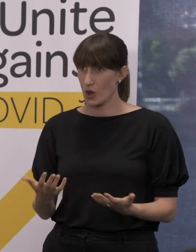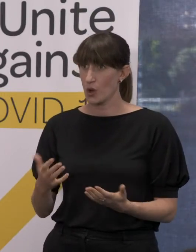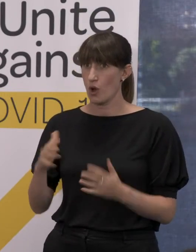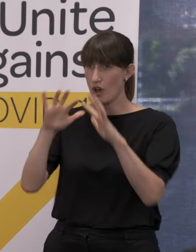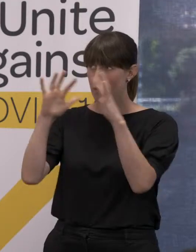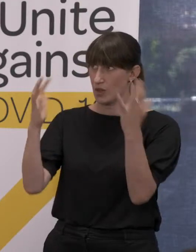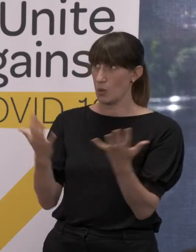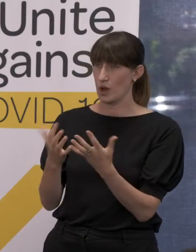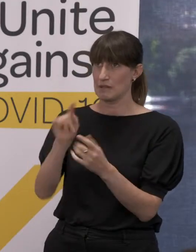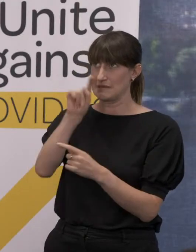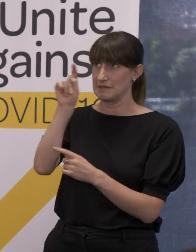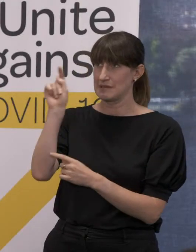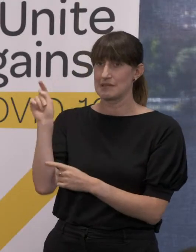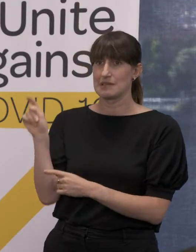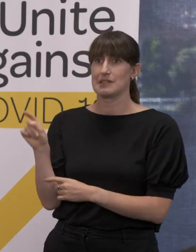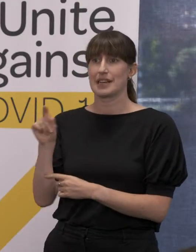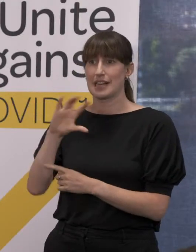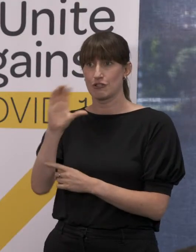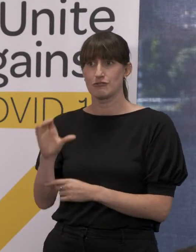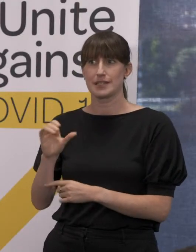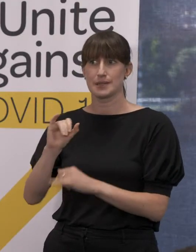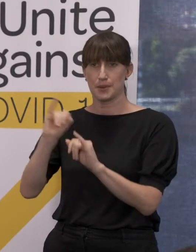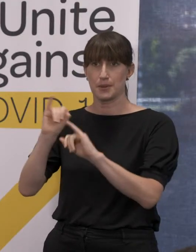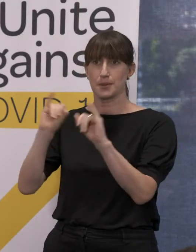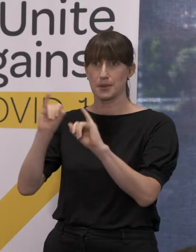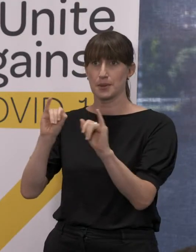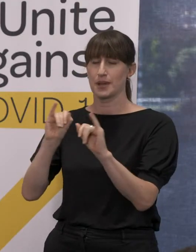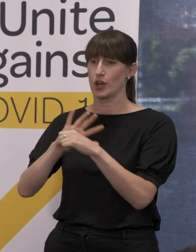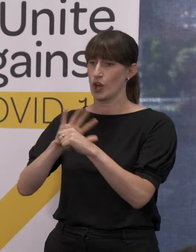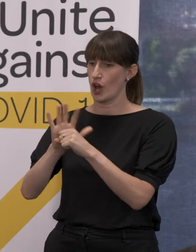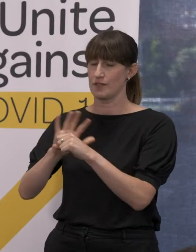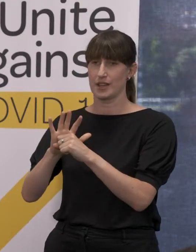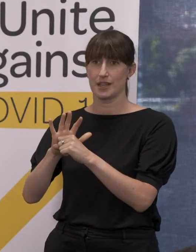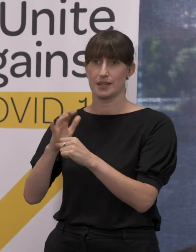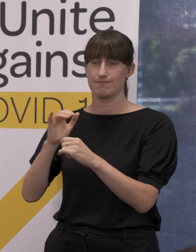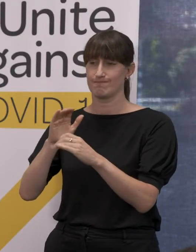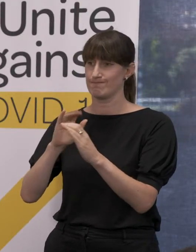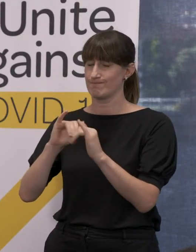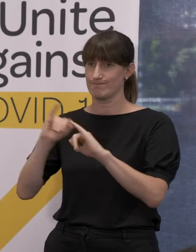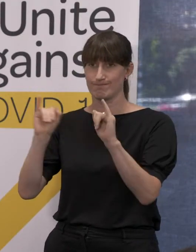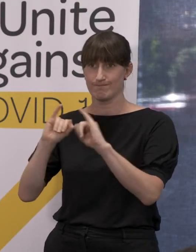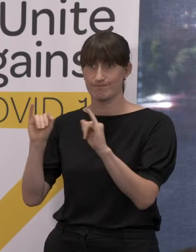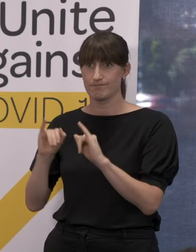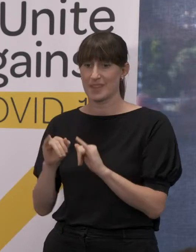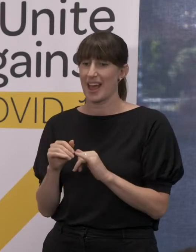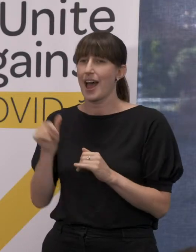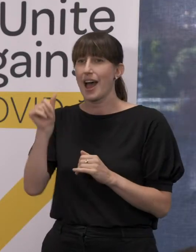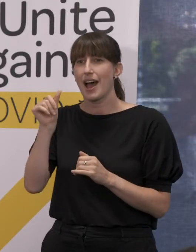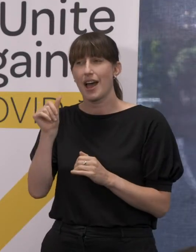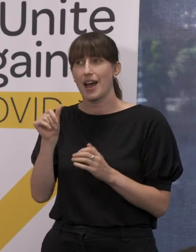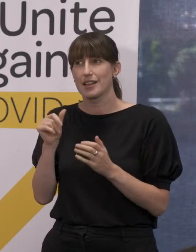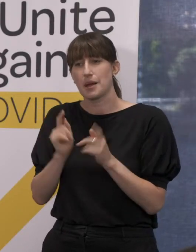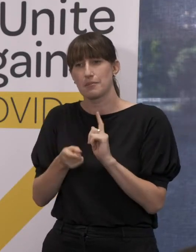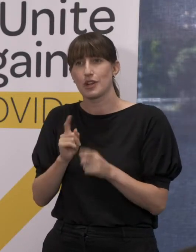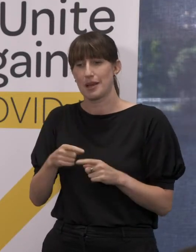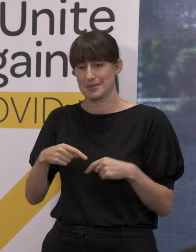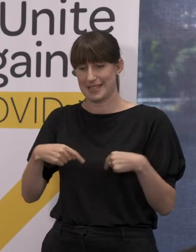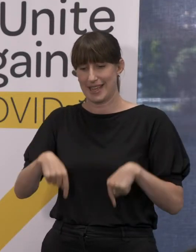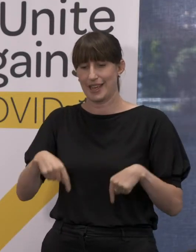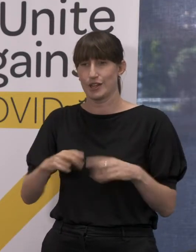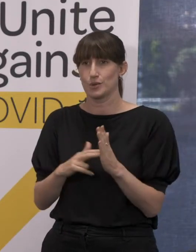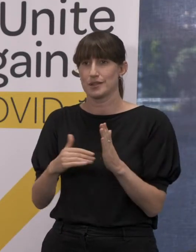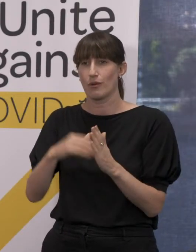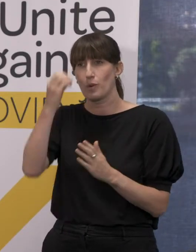underway. And sometimes it's easy to forget that here in New Zealand, where we have no transmission of COVID-19 in our community and